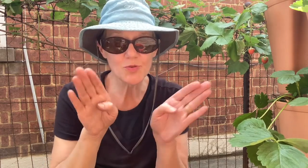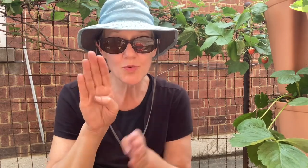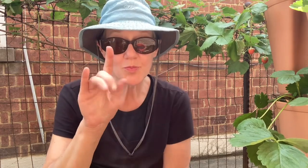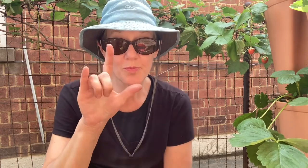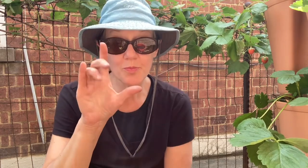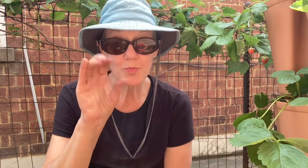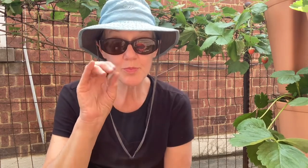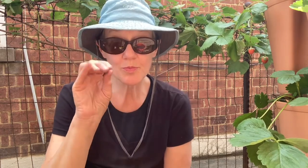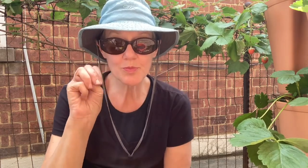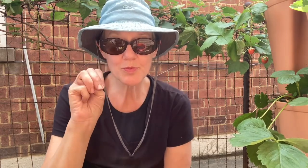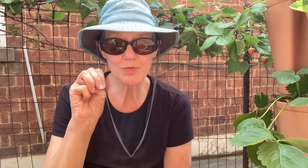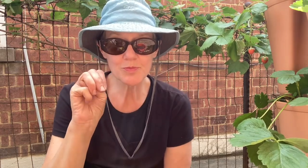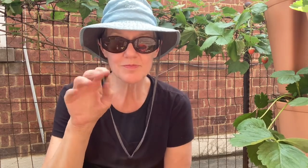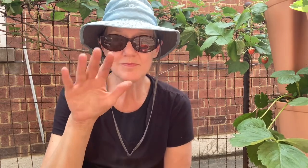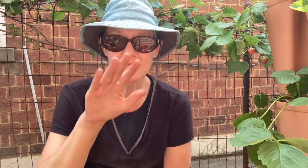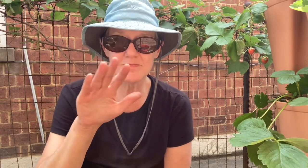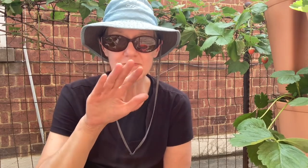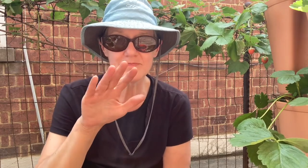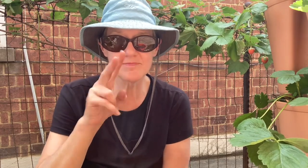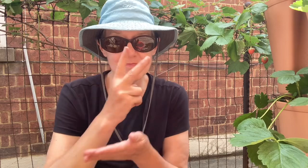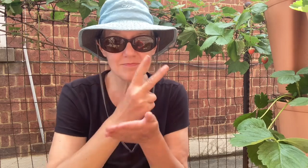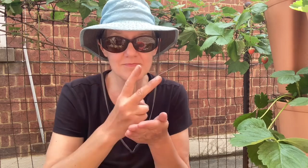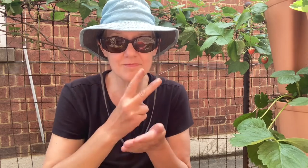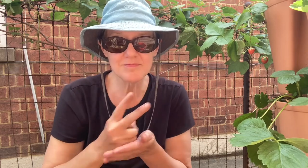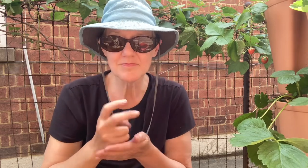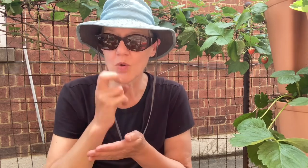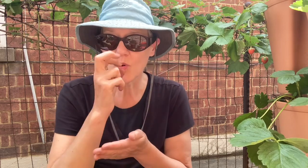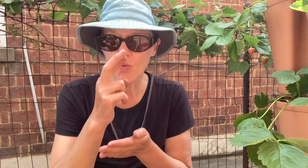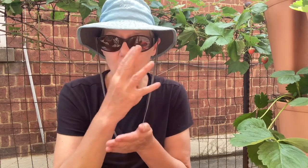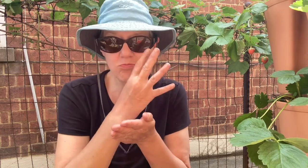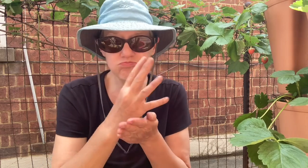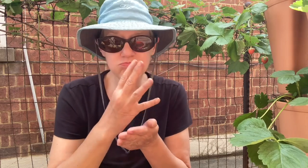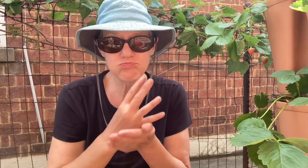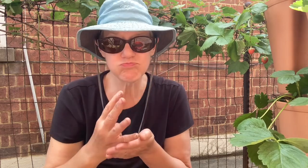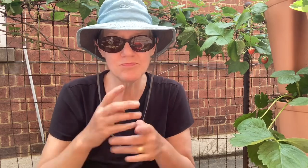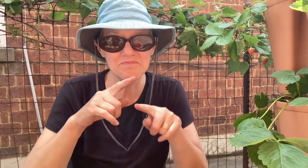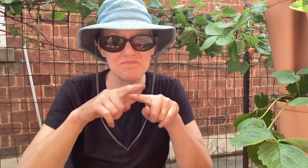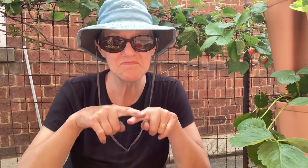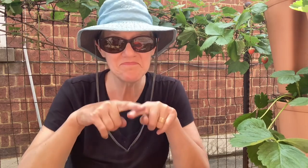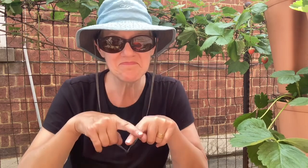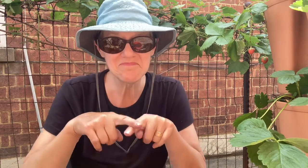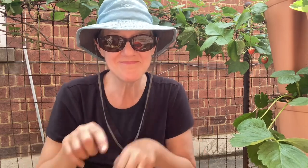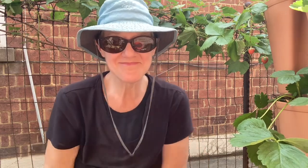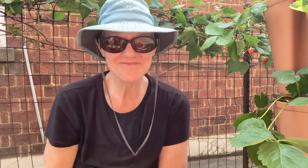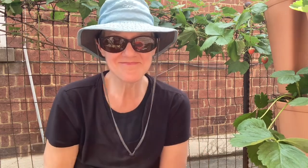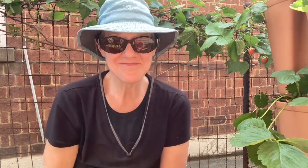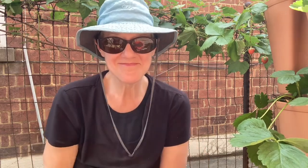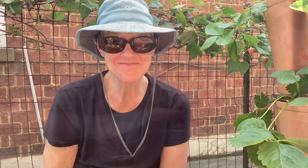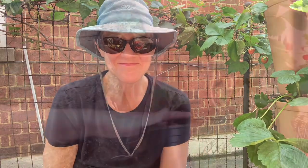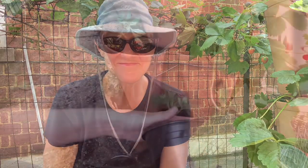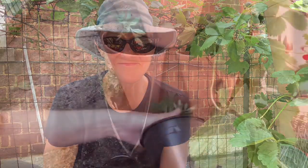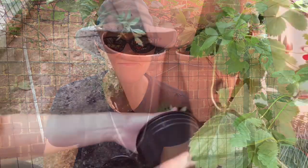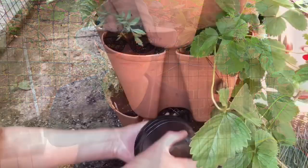to use a general blooming fertilizer from Fox Farm every 2 to 4 weeks, depending.